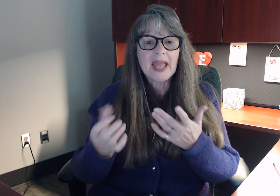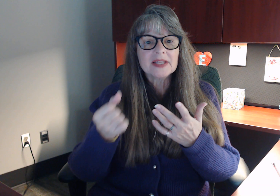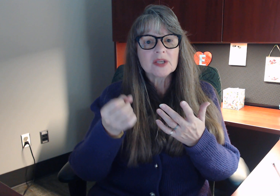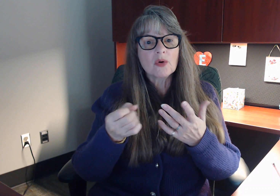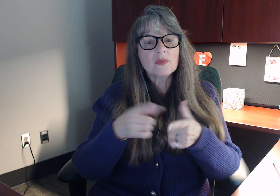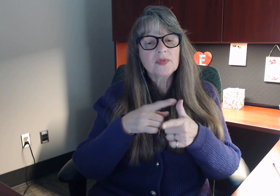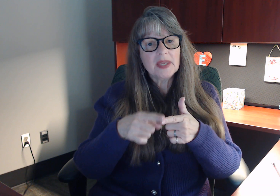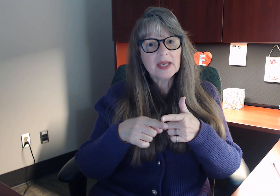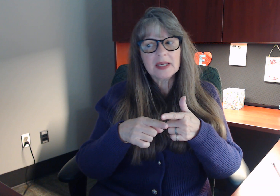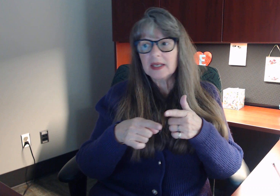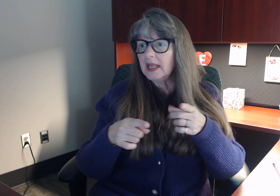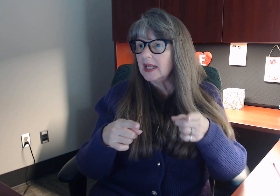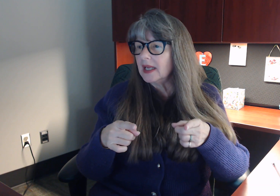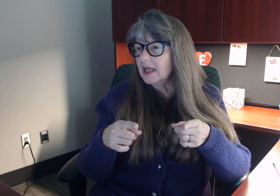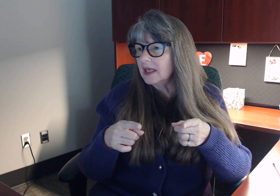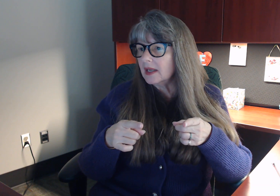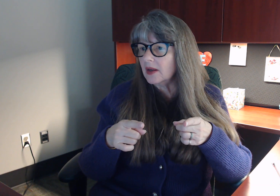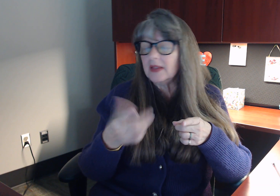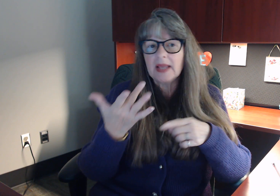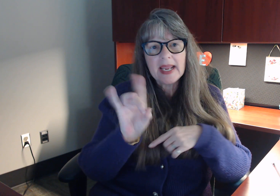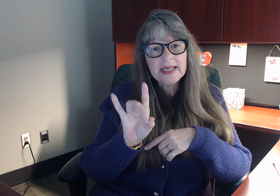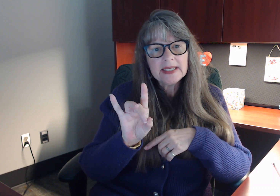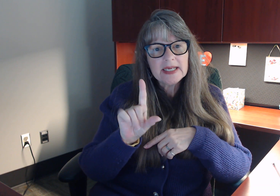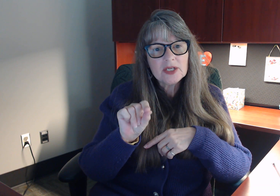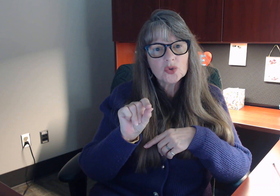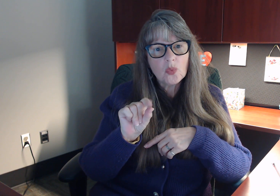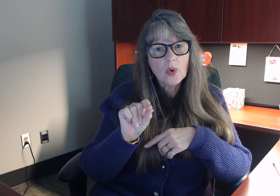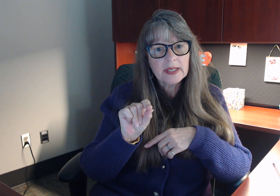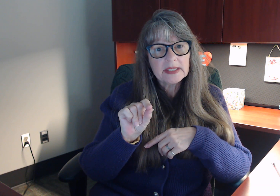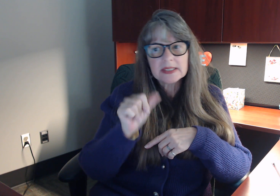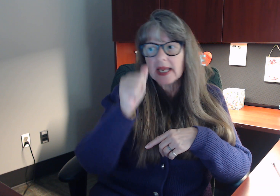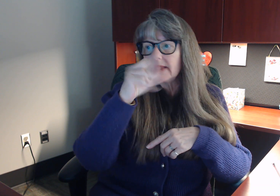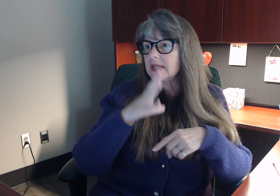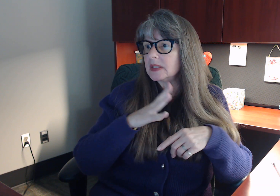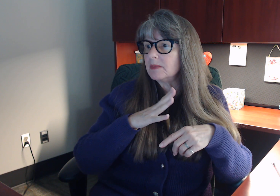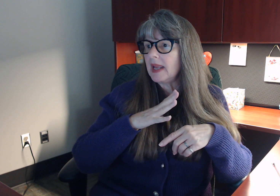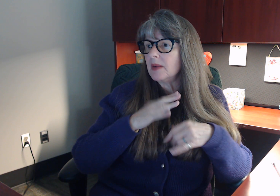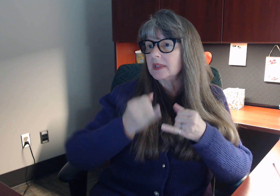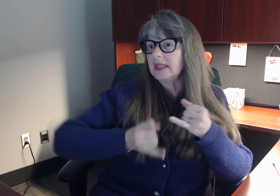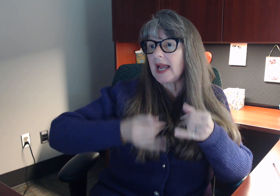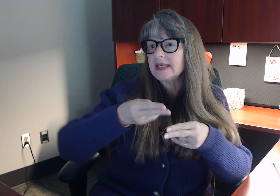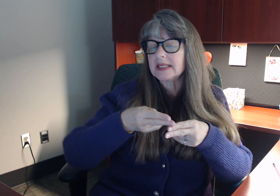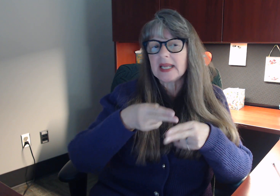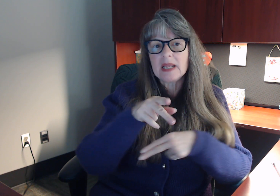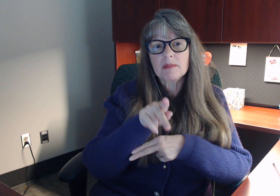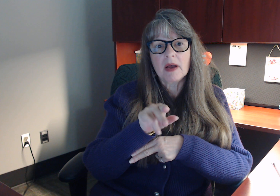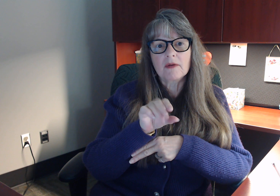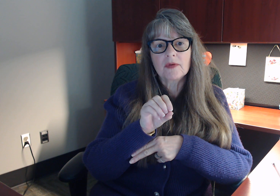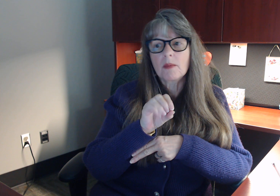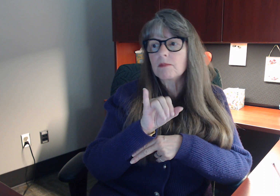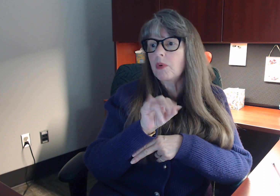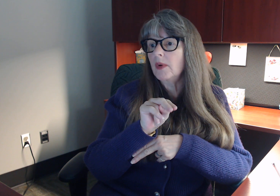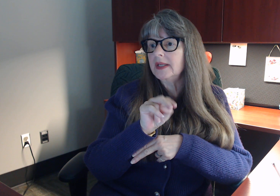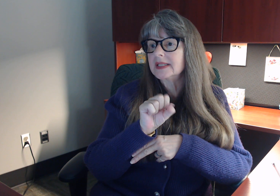so then in the 1820s, this man with the last name of